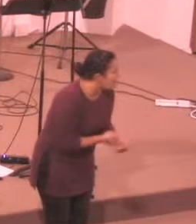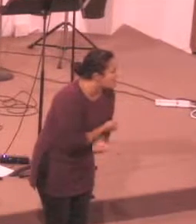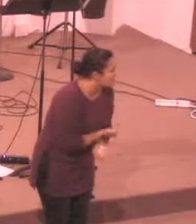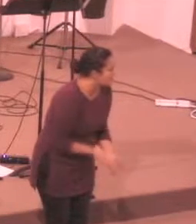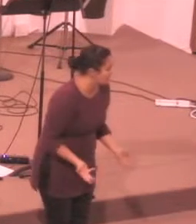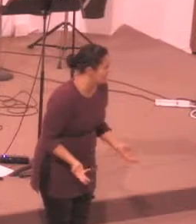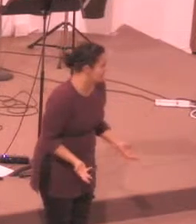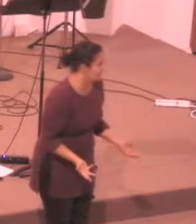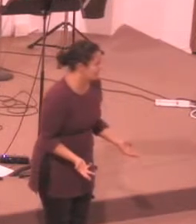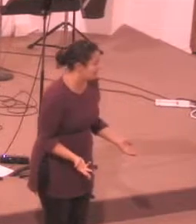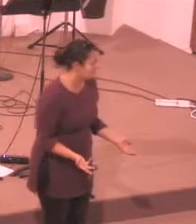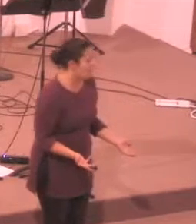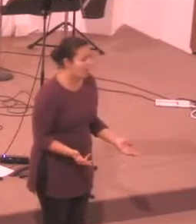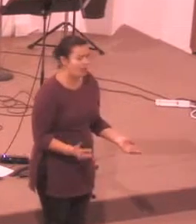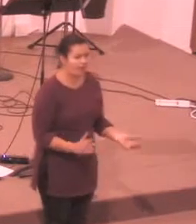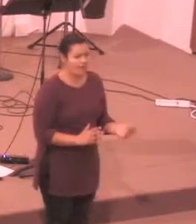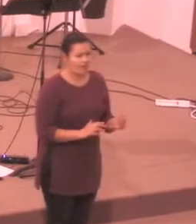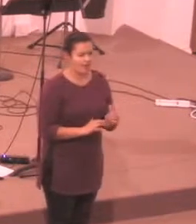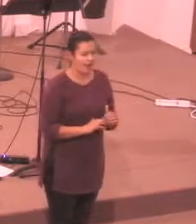How can that work?